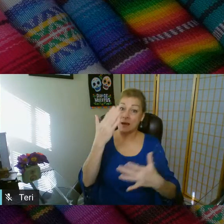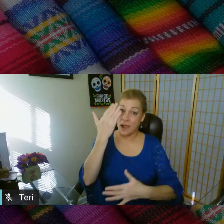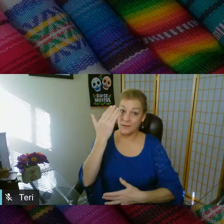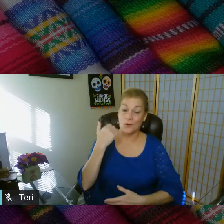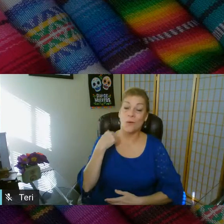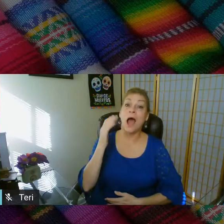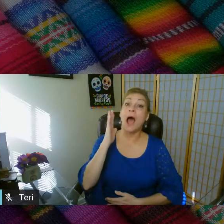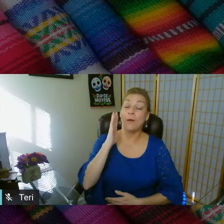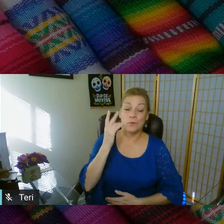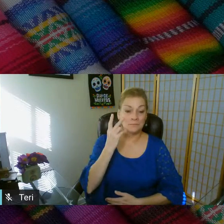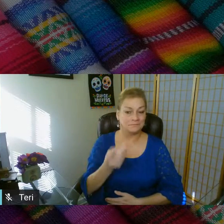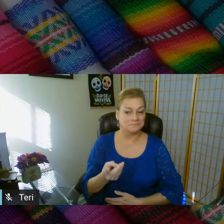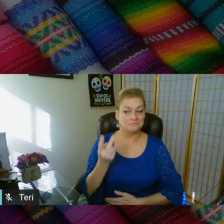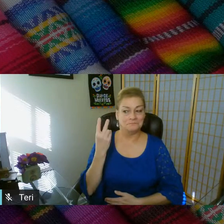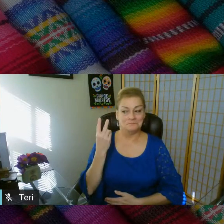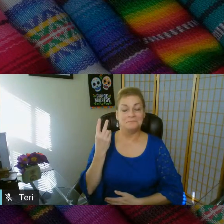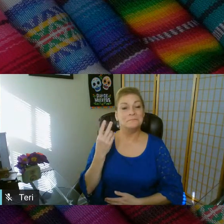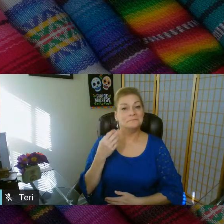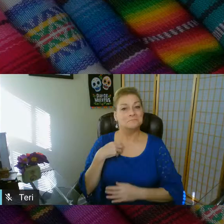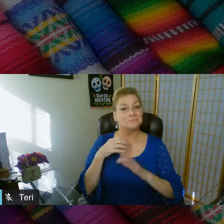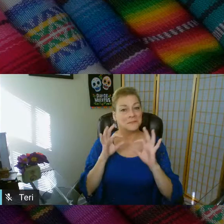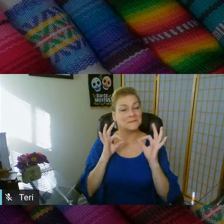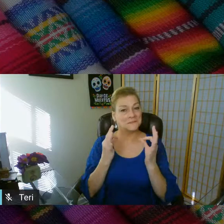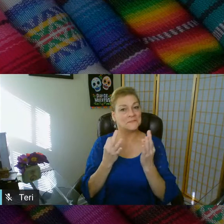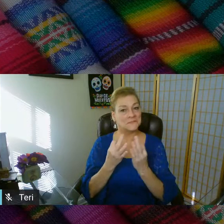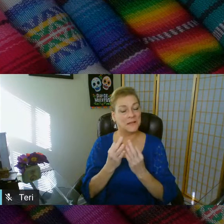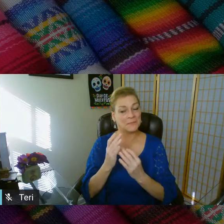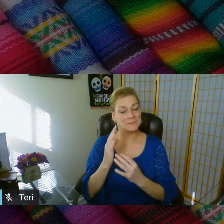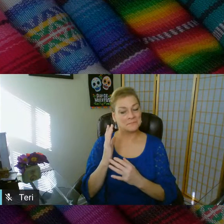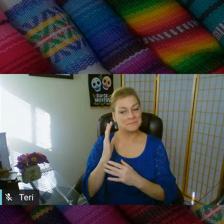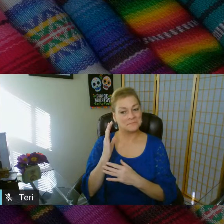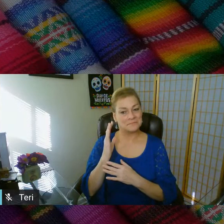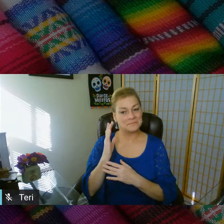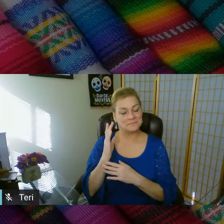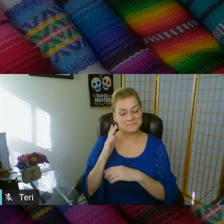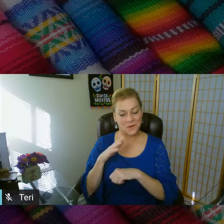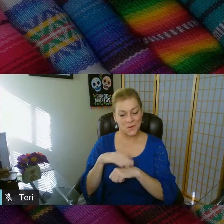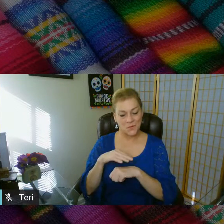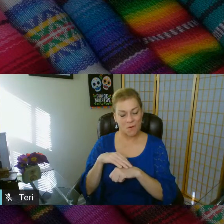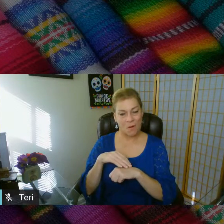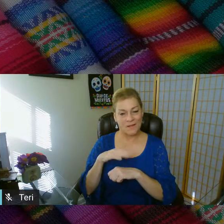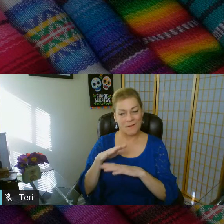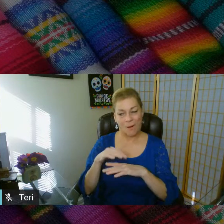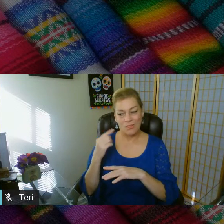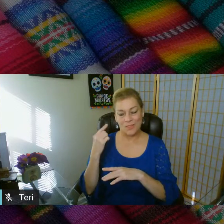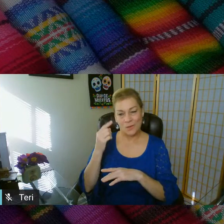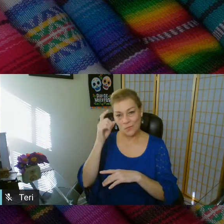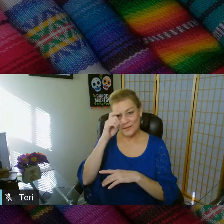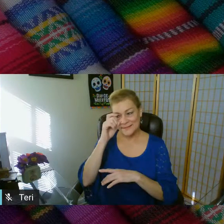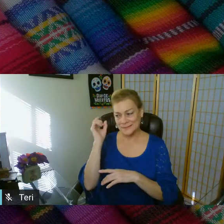really reflecting on my ancestors, calling in their wisdom, and